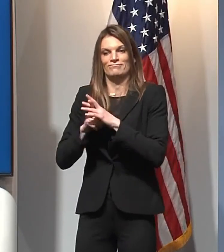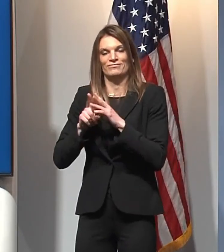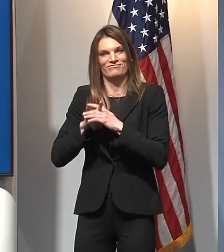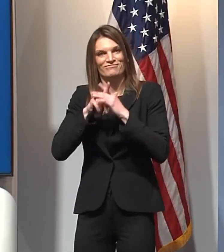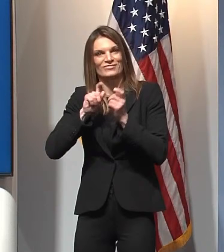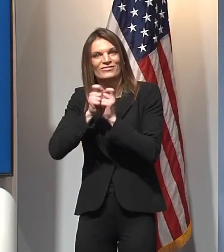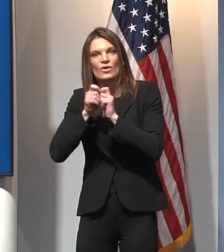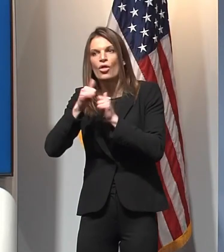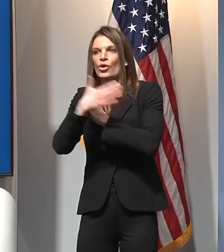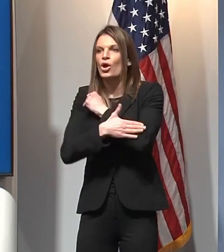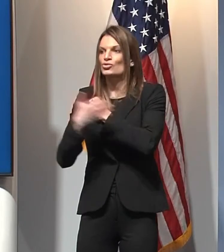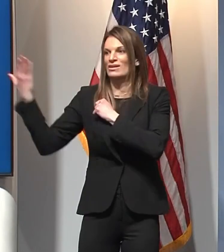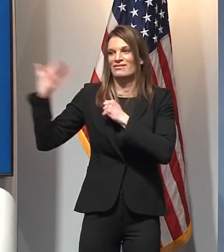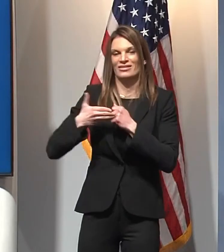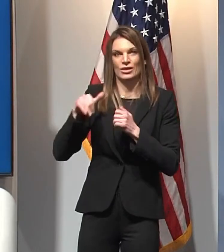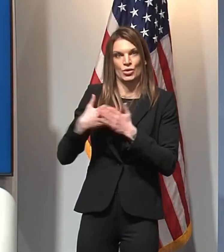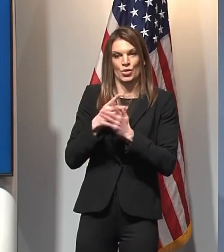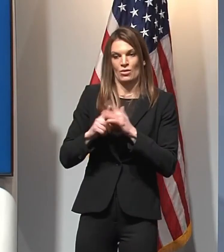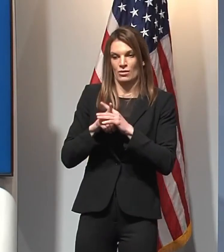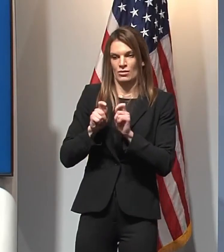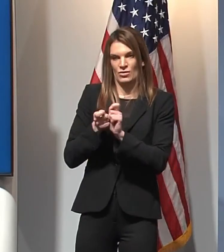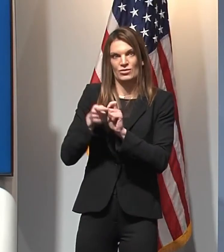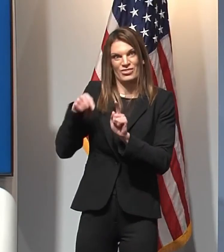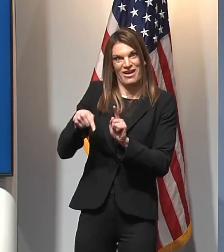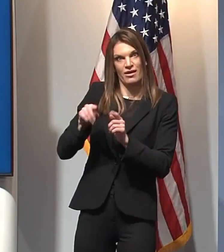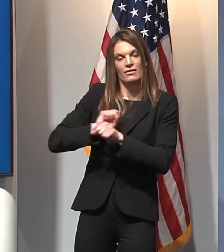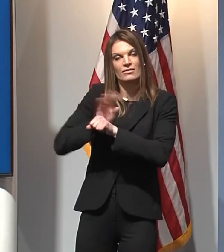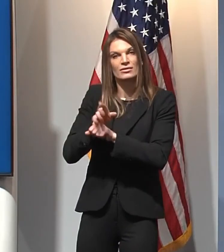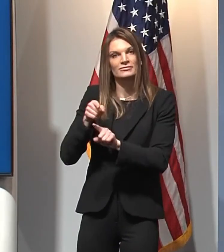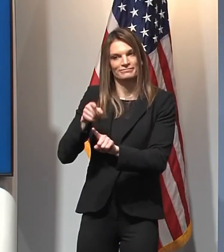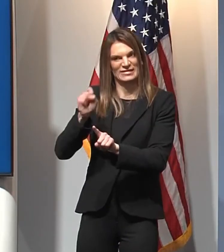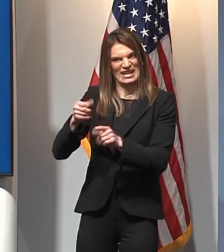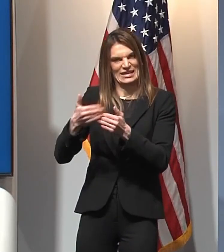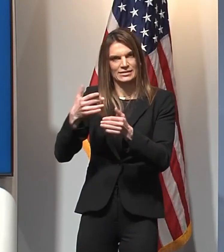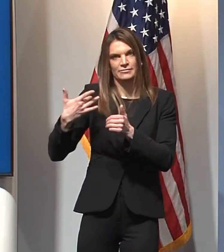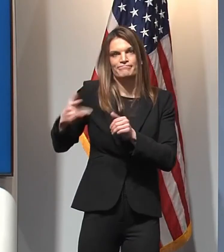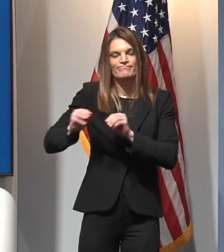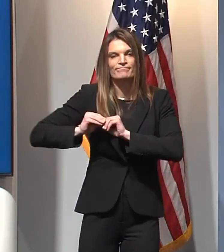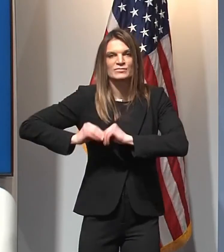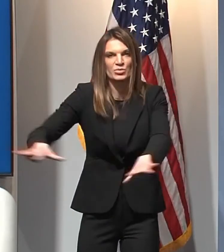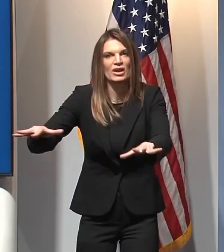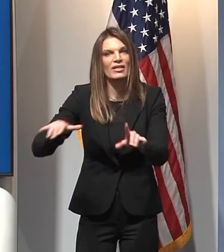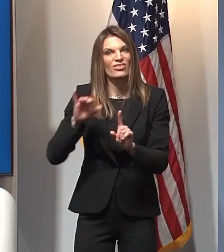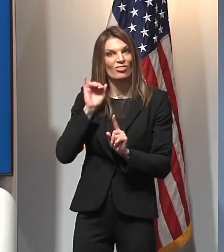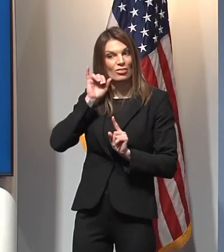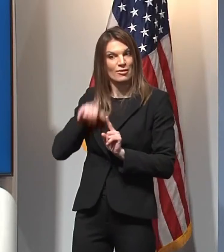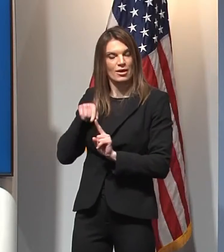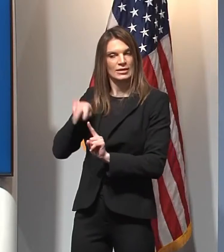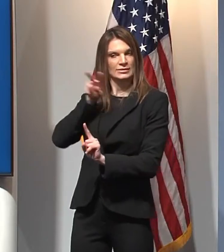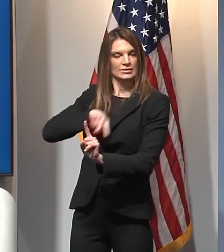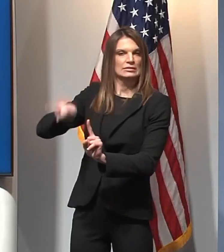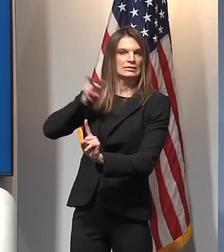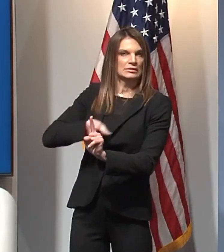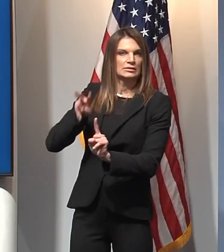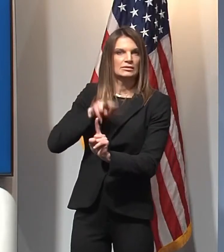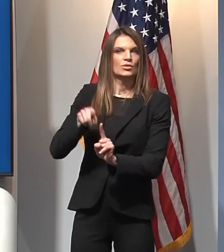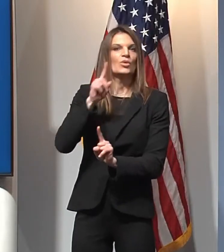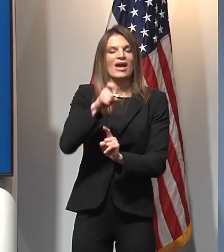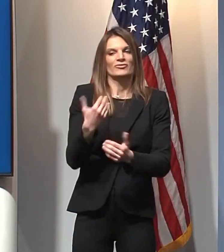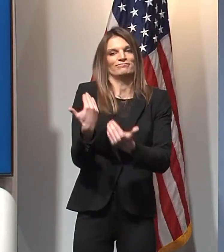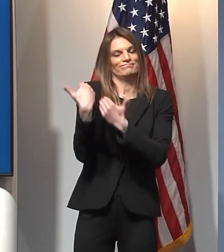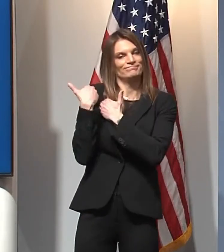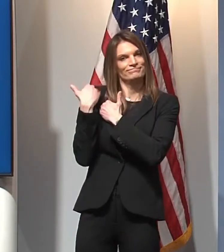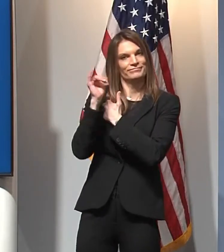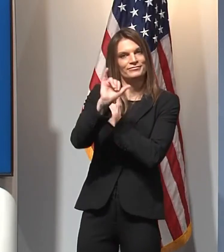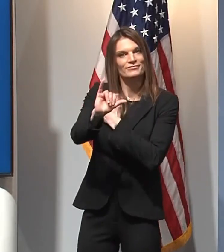concerning. If we all take our own personal responsibility here, we can